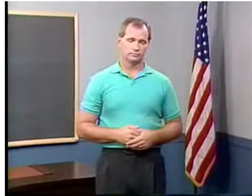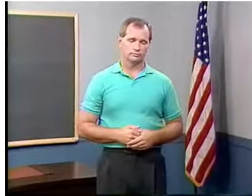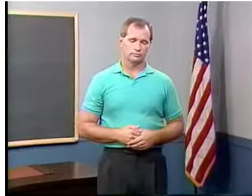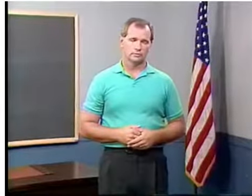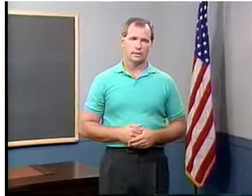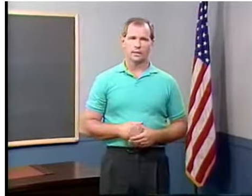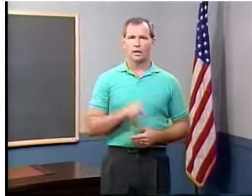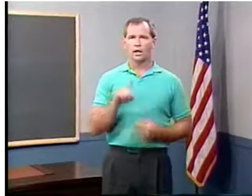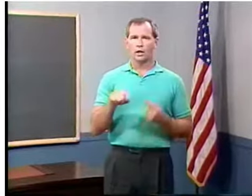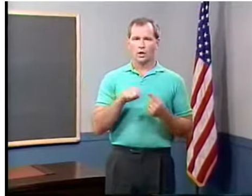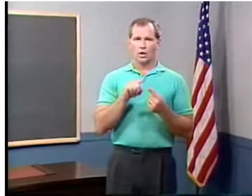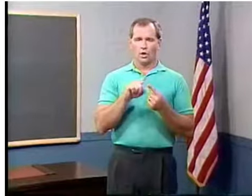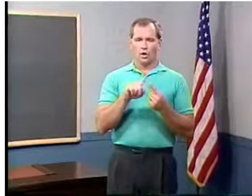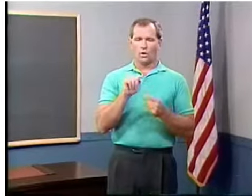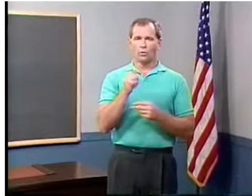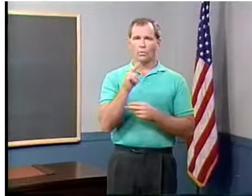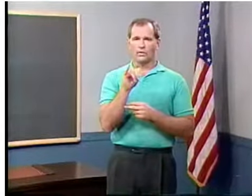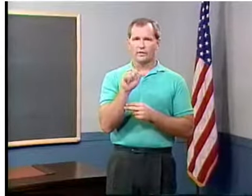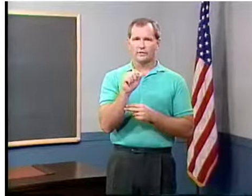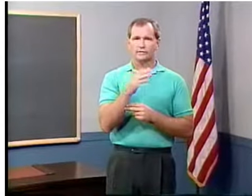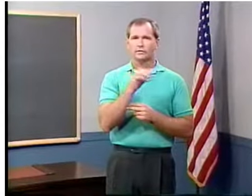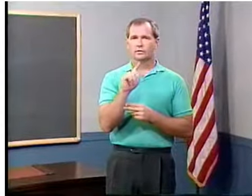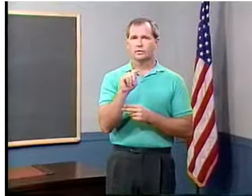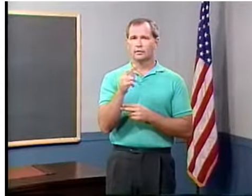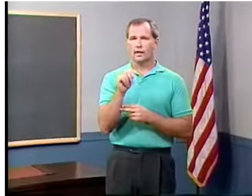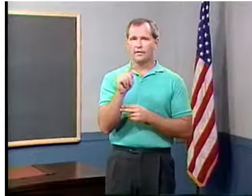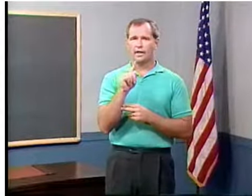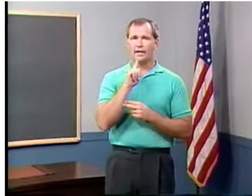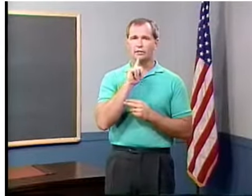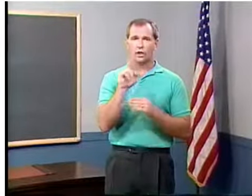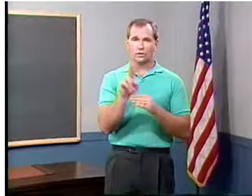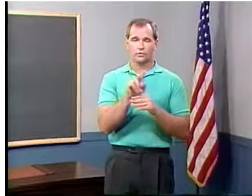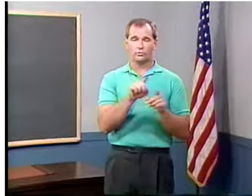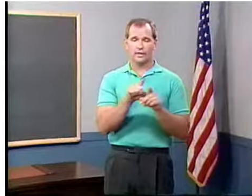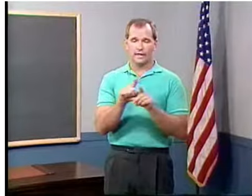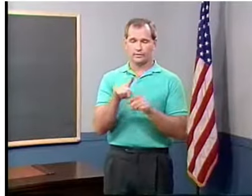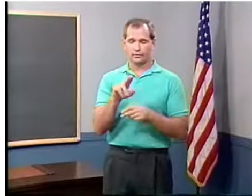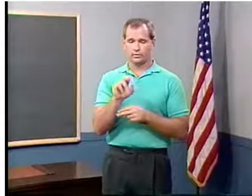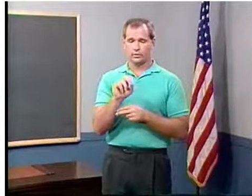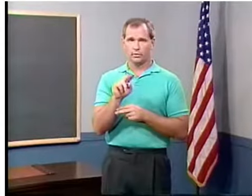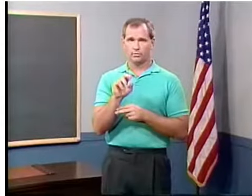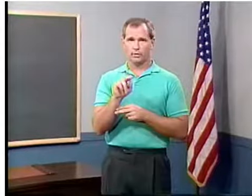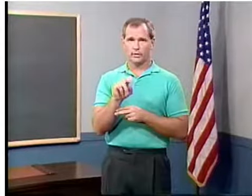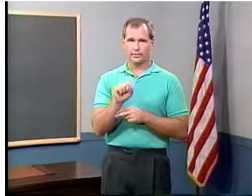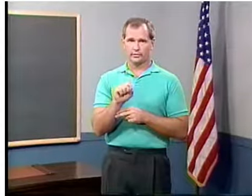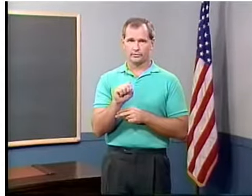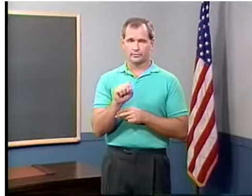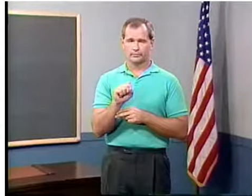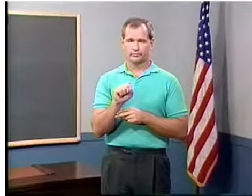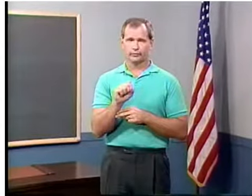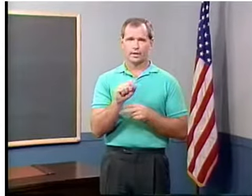places, you need to get to the point and use